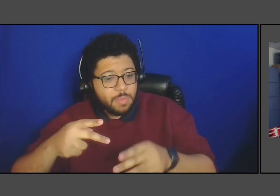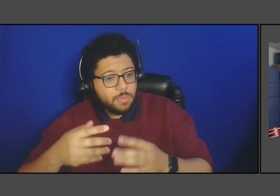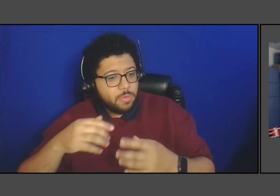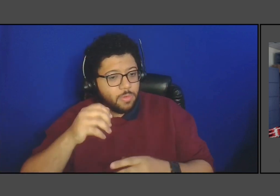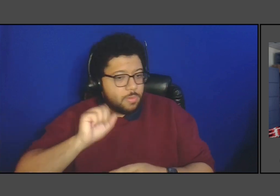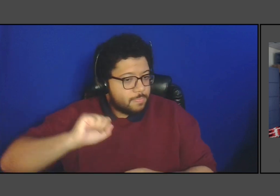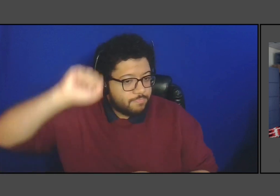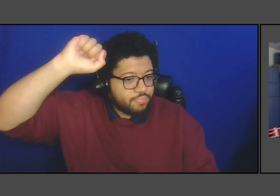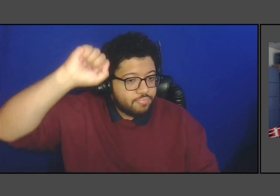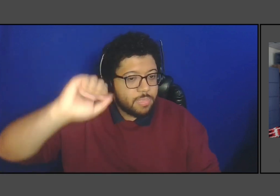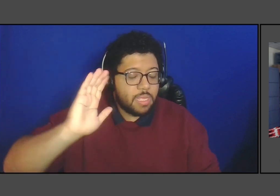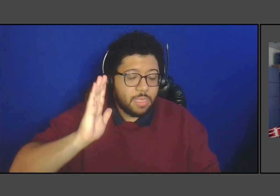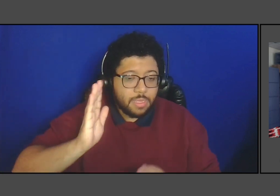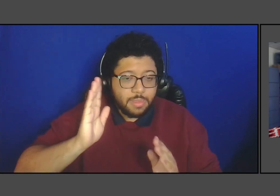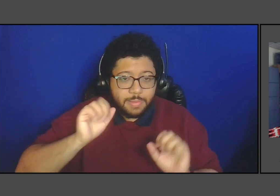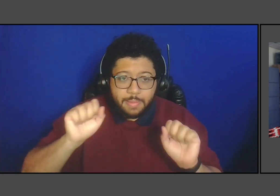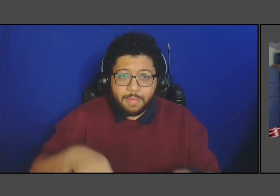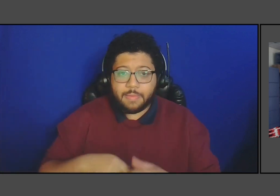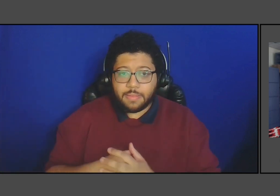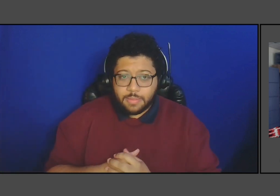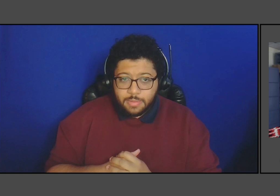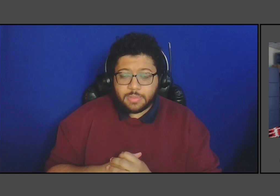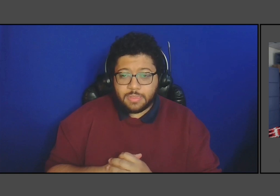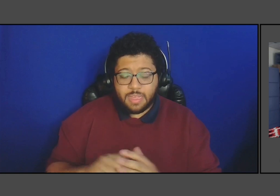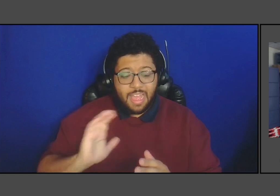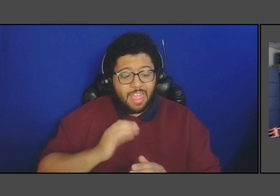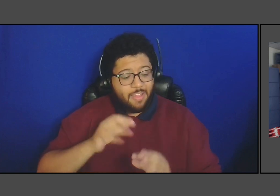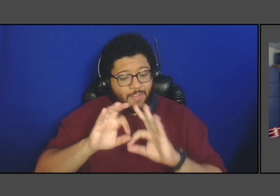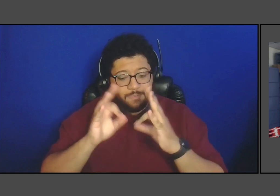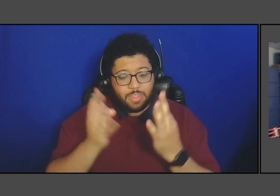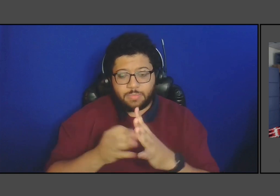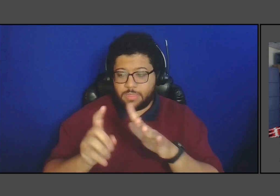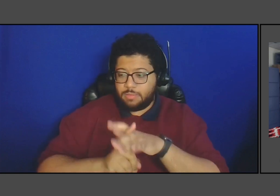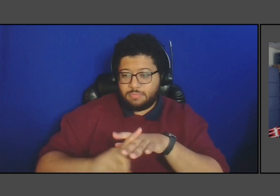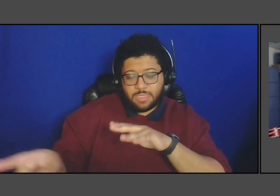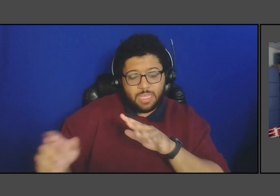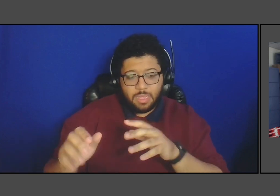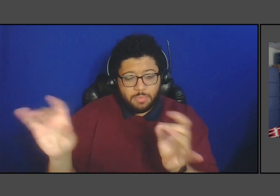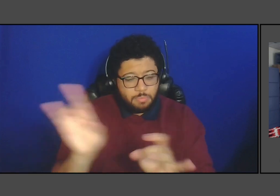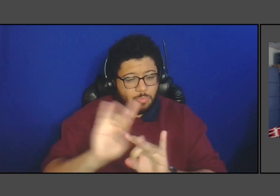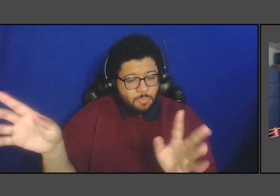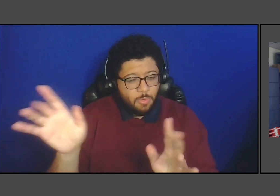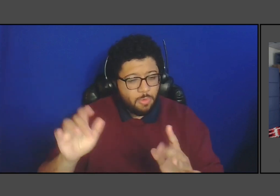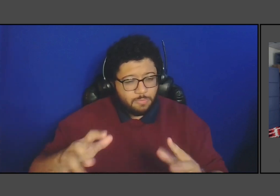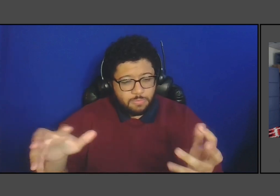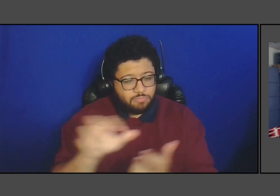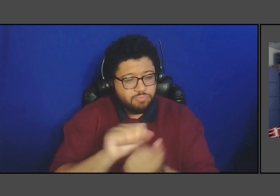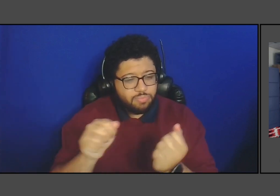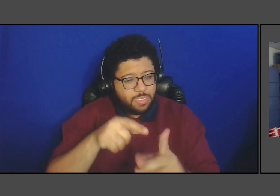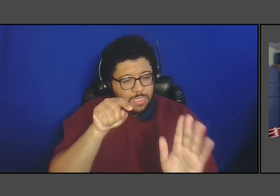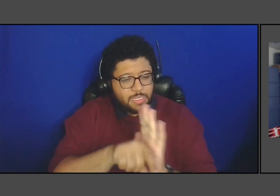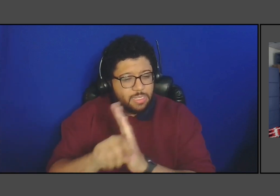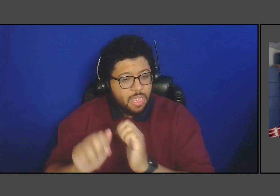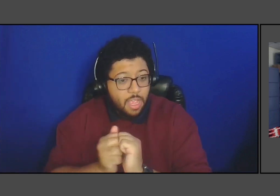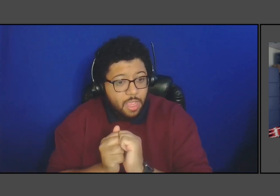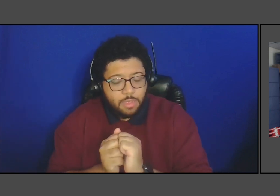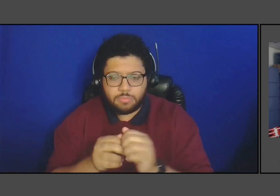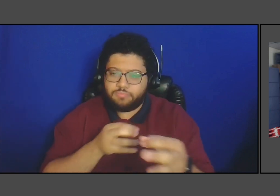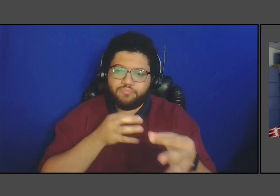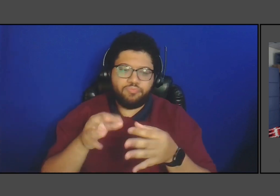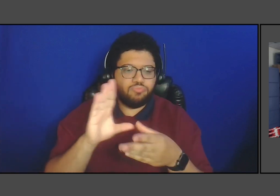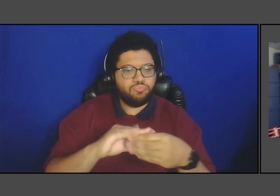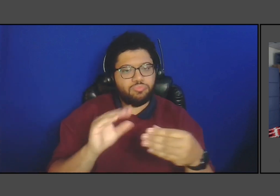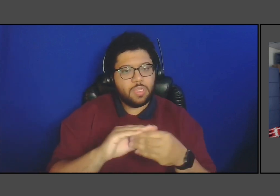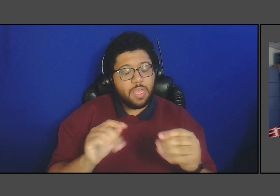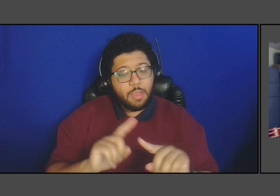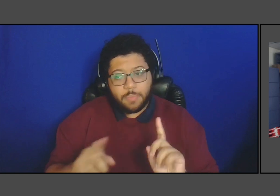our families survived escaping massacres. But then great jokes. And my mama has a great joke. And my mom lives with me